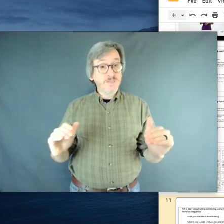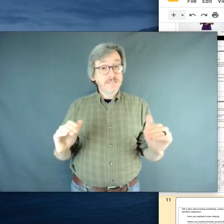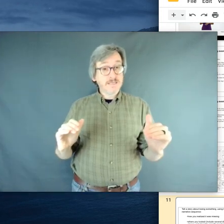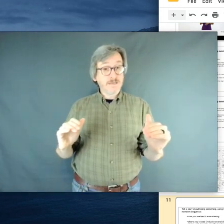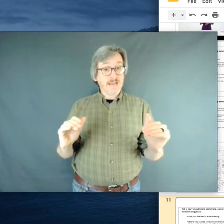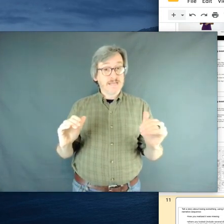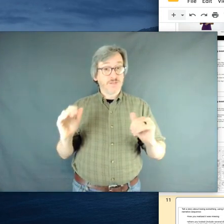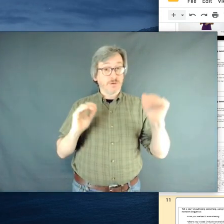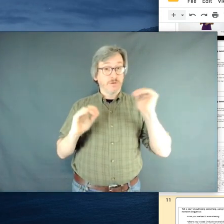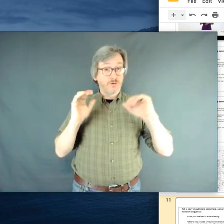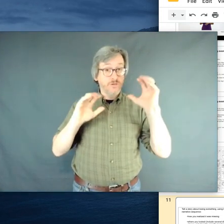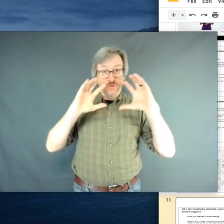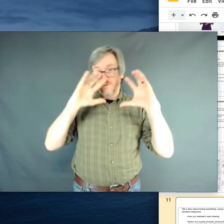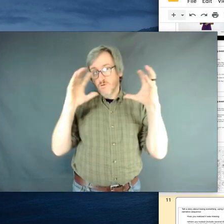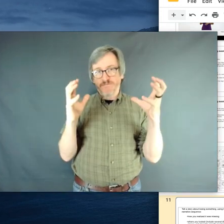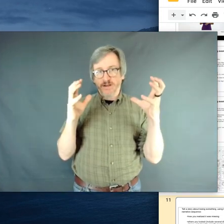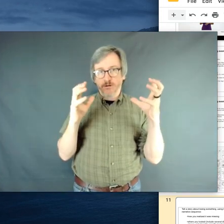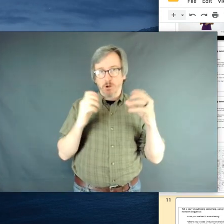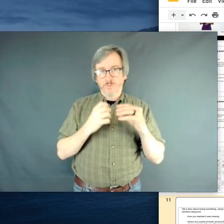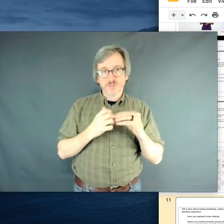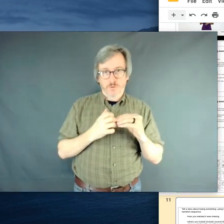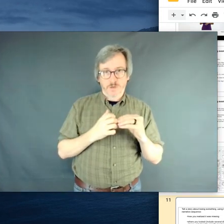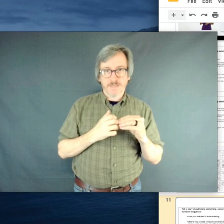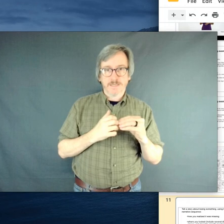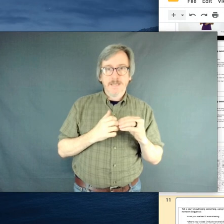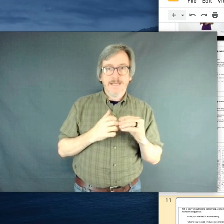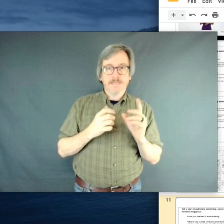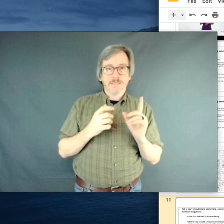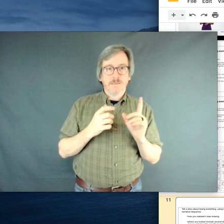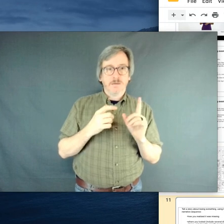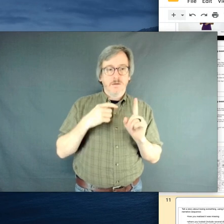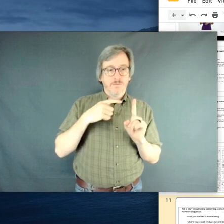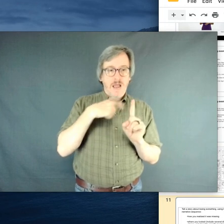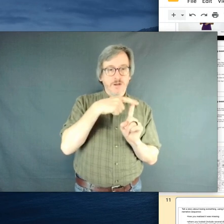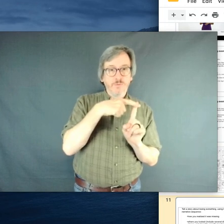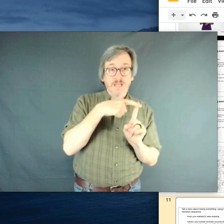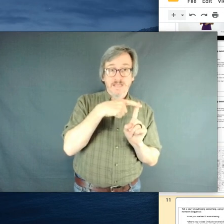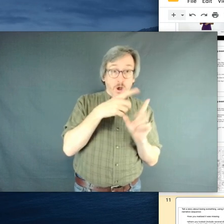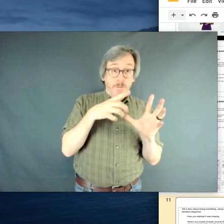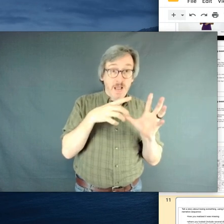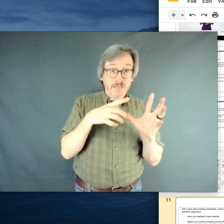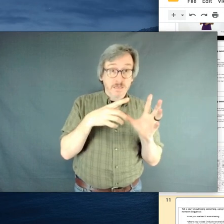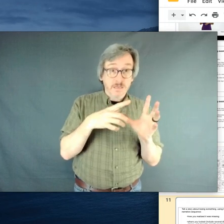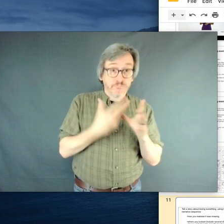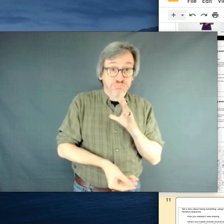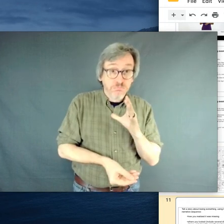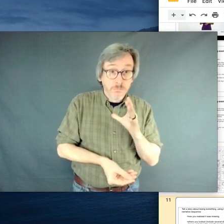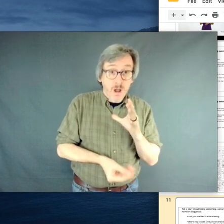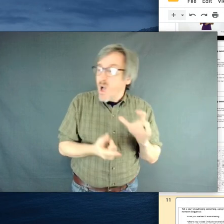So things to think about as you're sort of crafting your own stories is, how do you realize, oh my God,